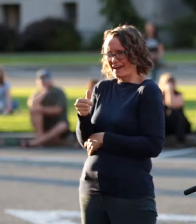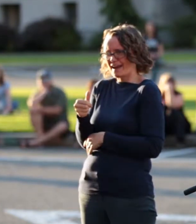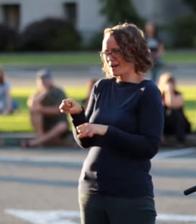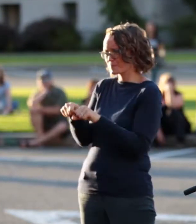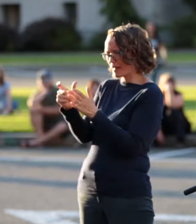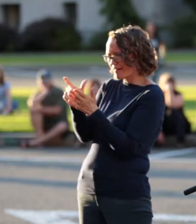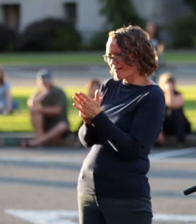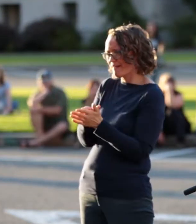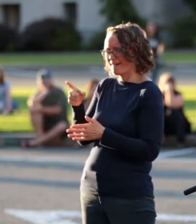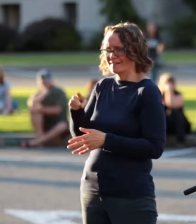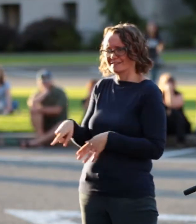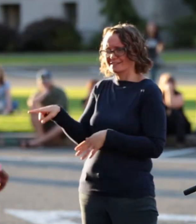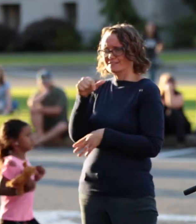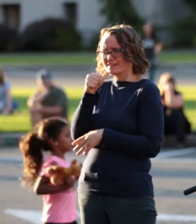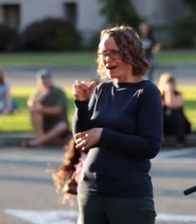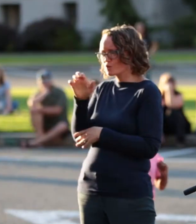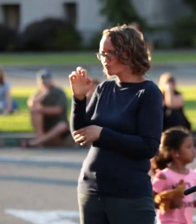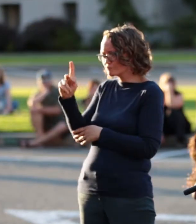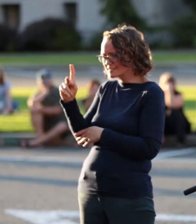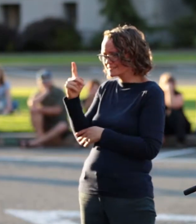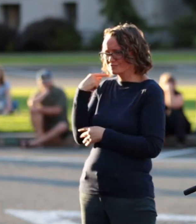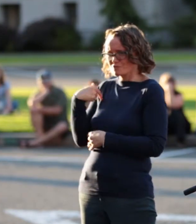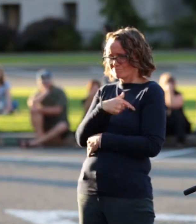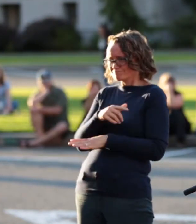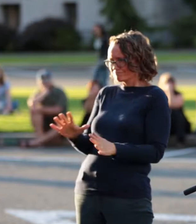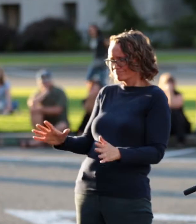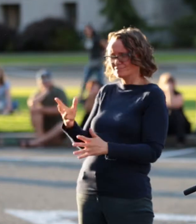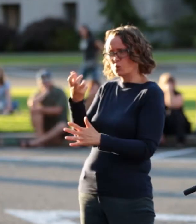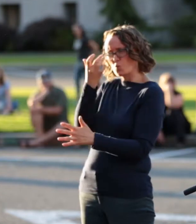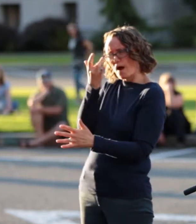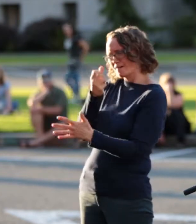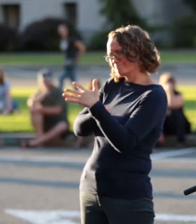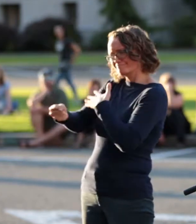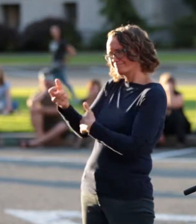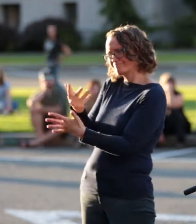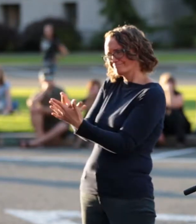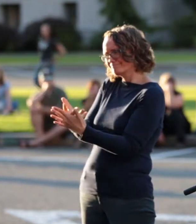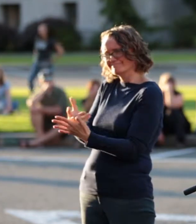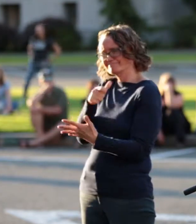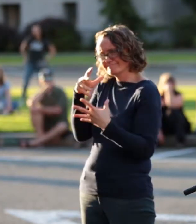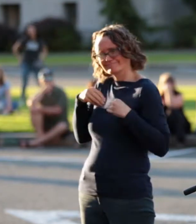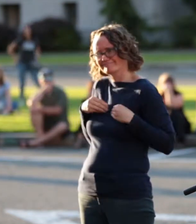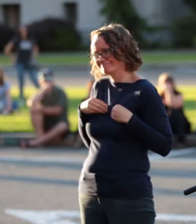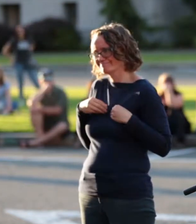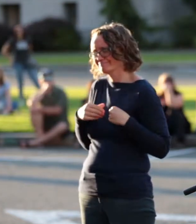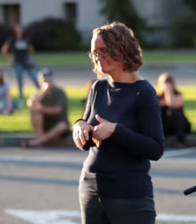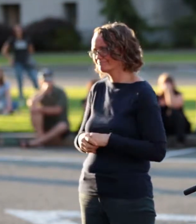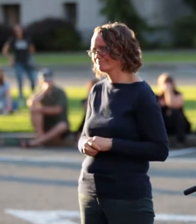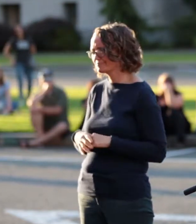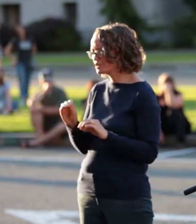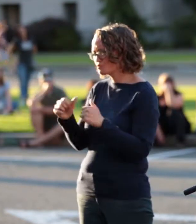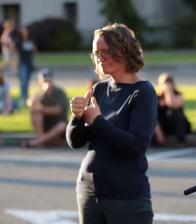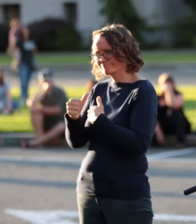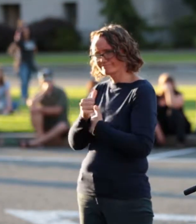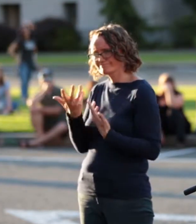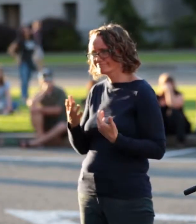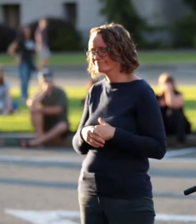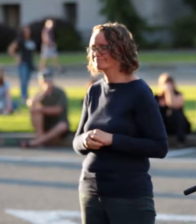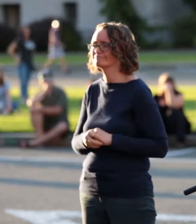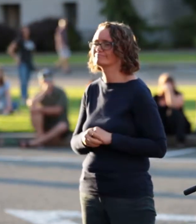to the community is simply inhumane and unacceptable. We all agree that detention, whether at the border